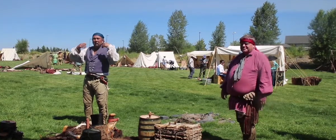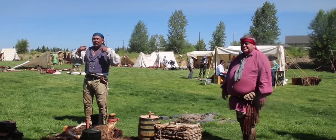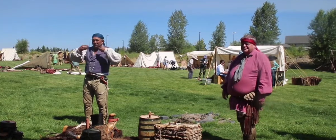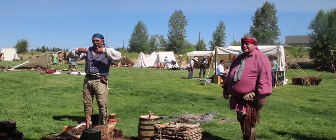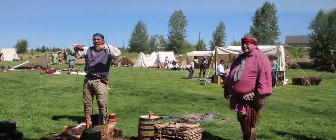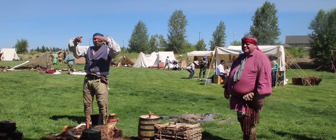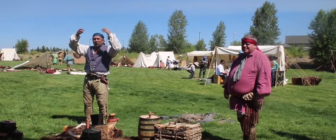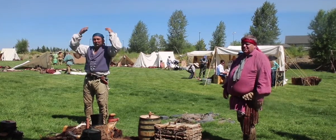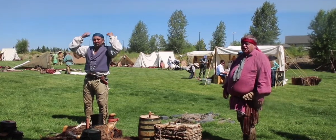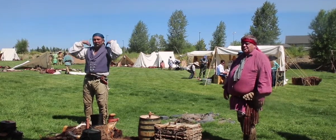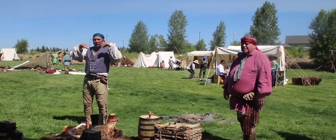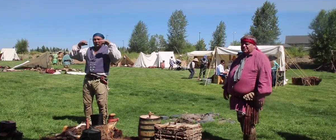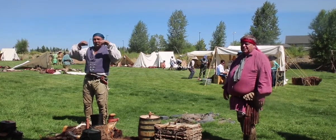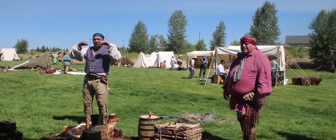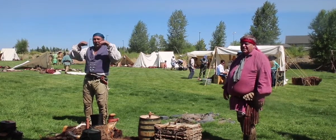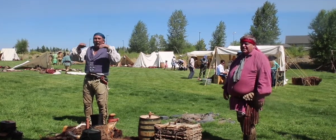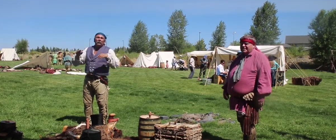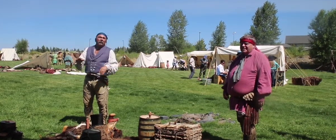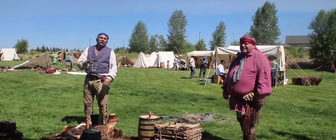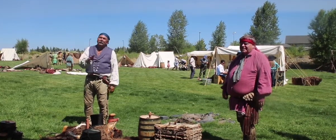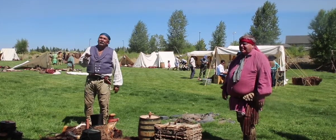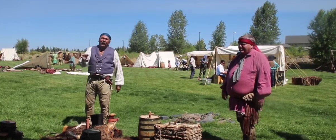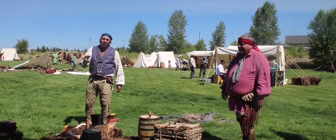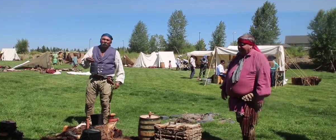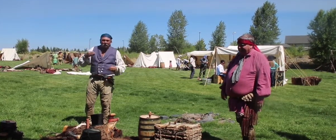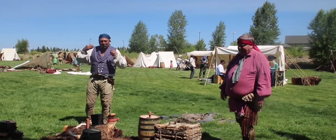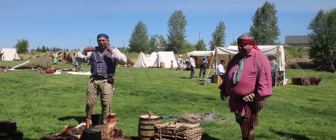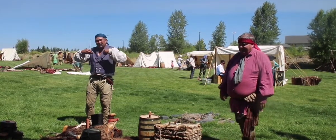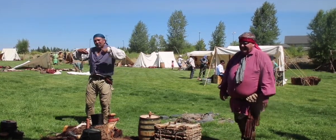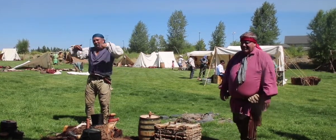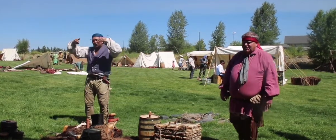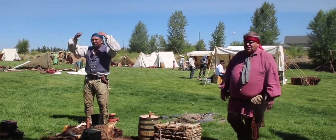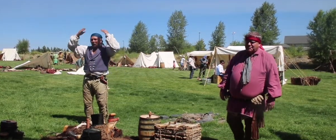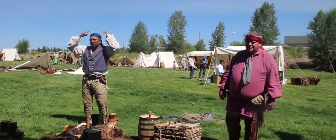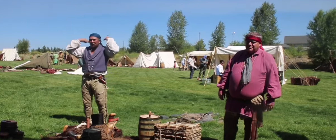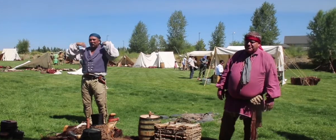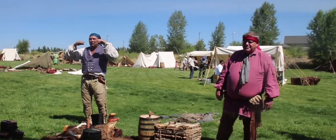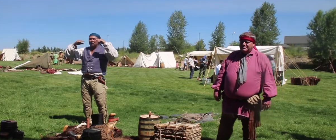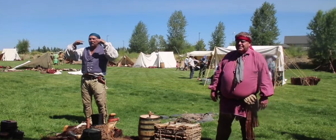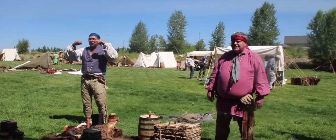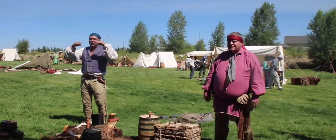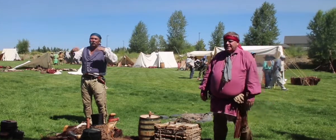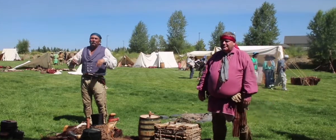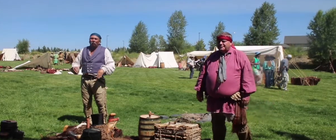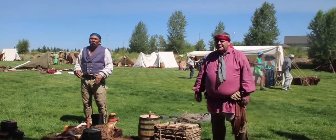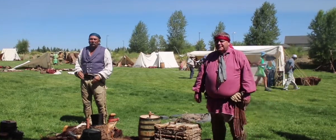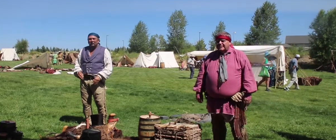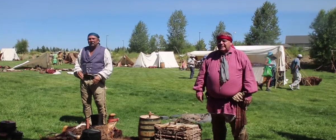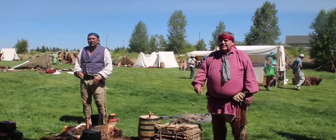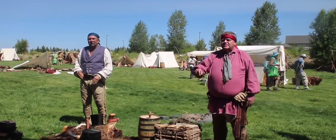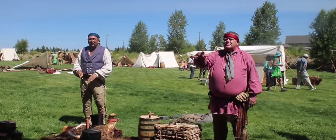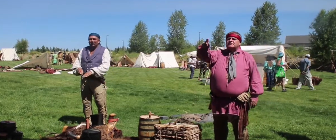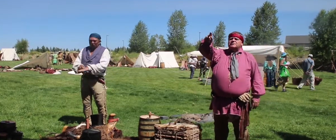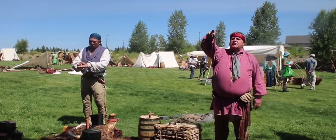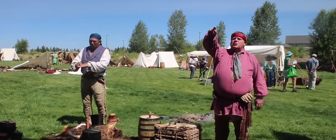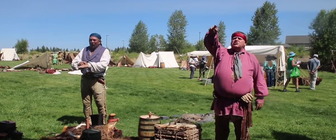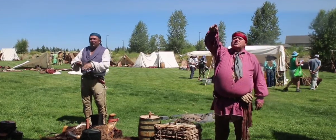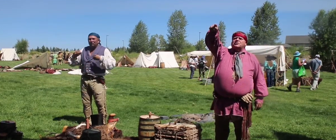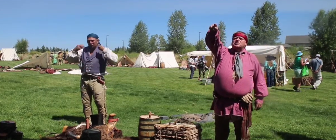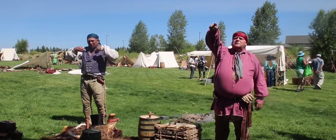Like the sheep. Sheep eaters. Oh. Yeah, we haven't done the animals, but that's like That's the the symbol sheep of the eaters. sheep. The sheep horn. Okay, so So tribe. question back